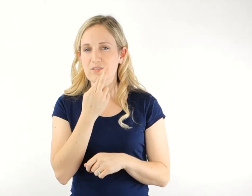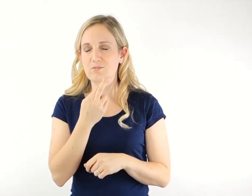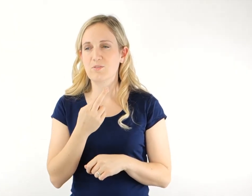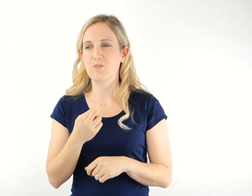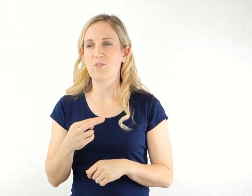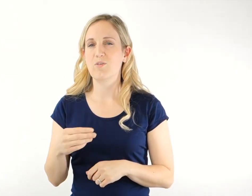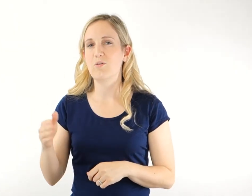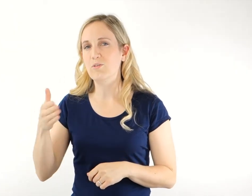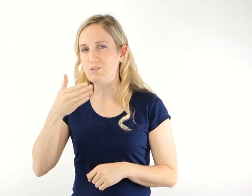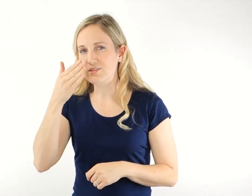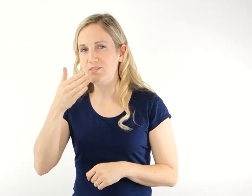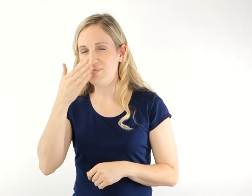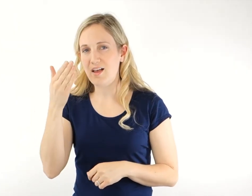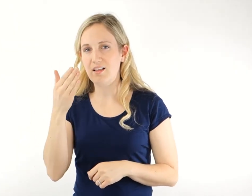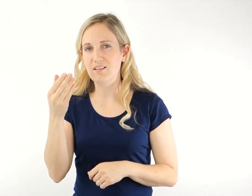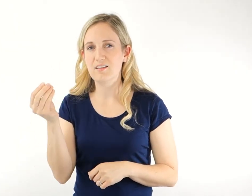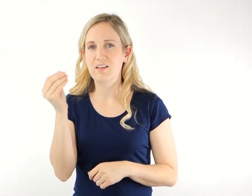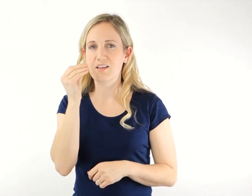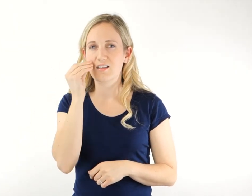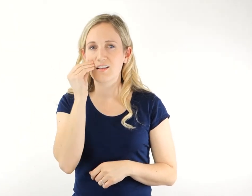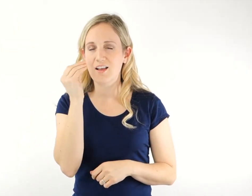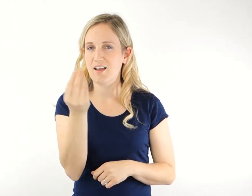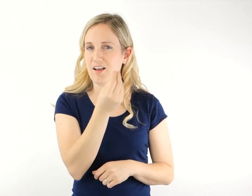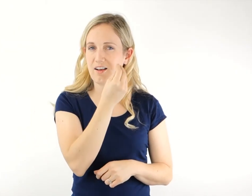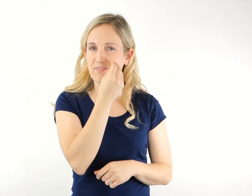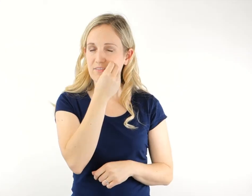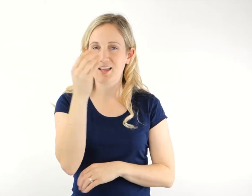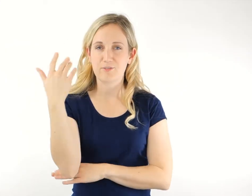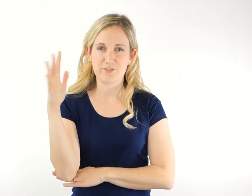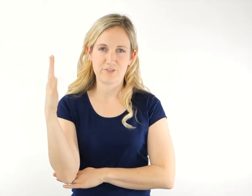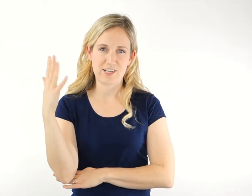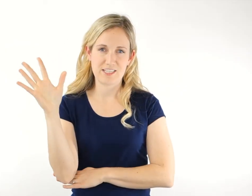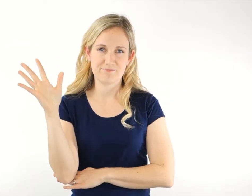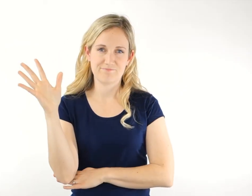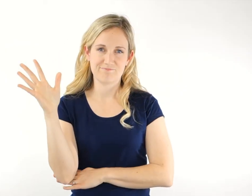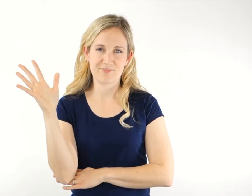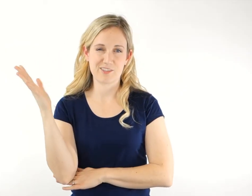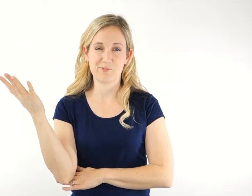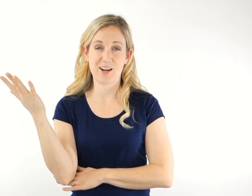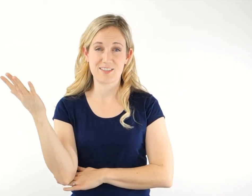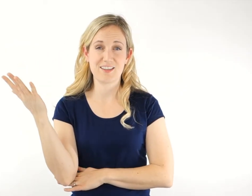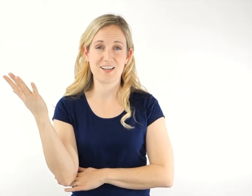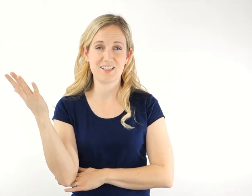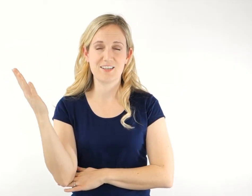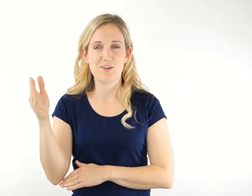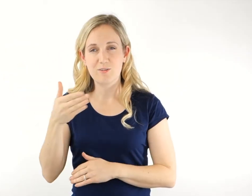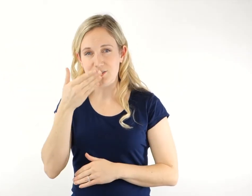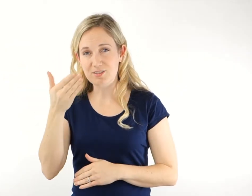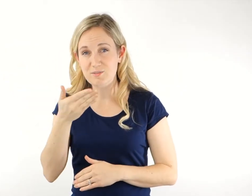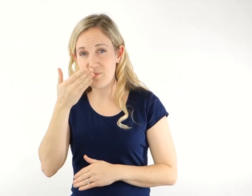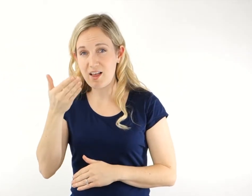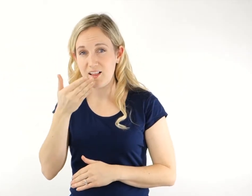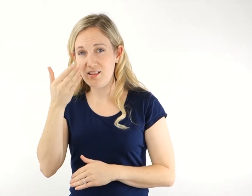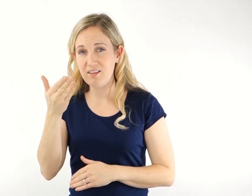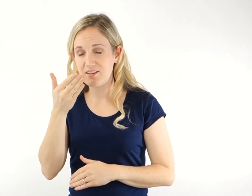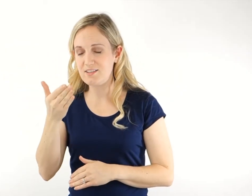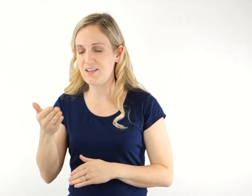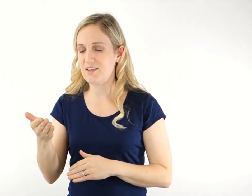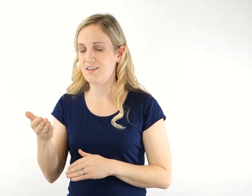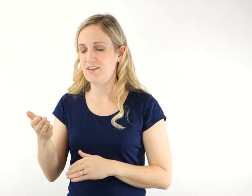rose or smell a flower tree. That's what I sign. Or smell. It's like,